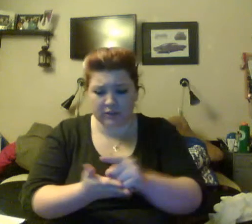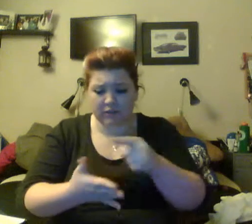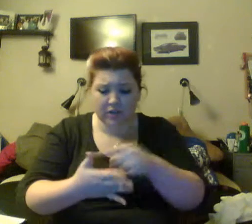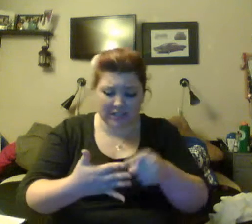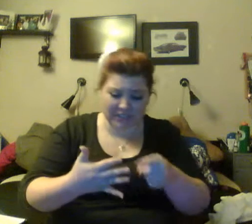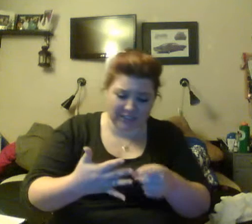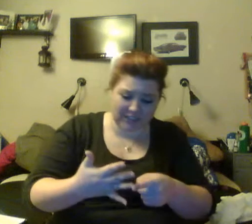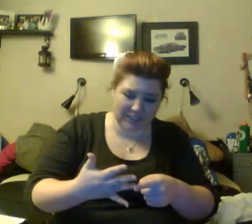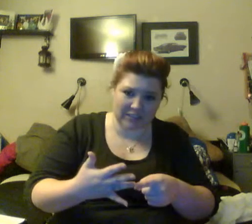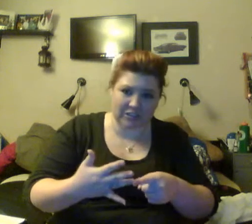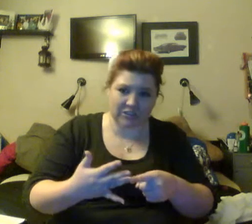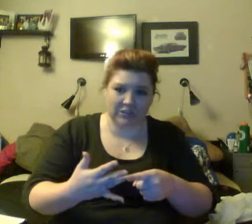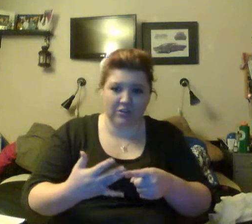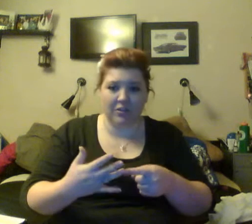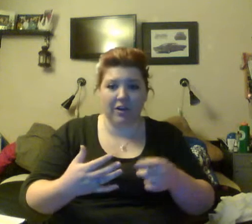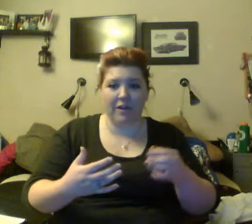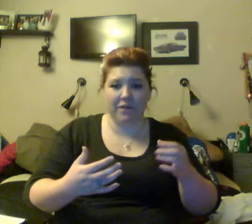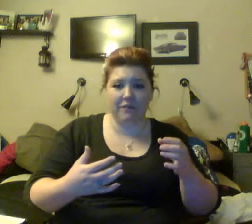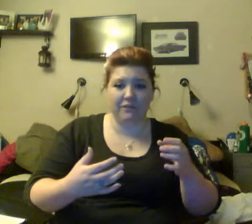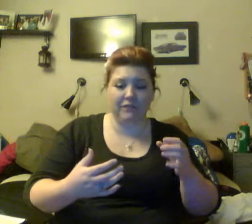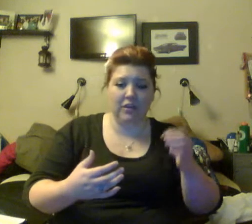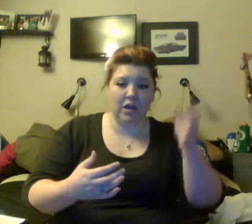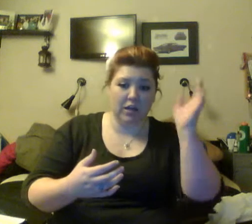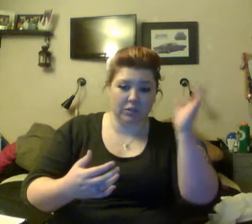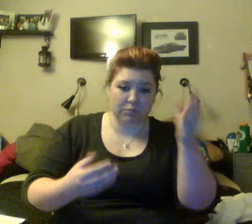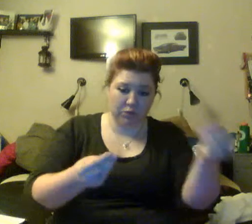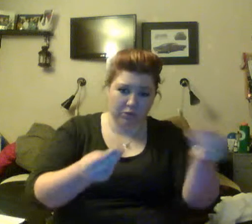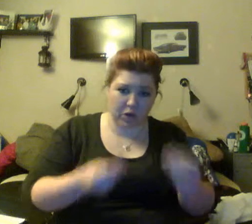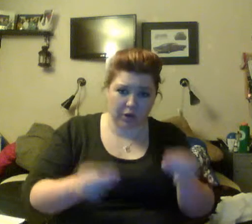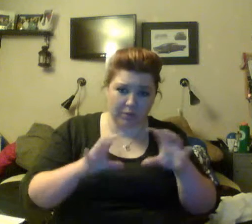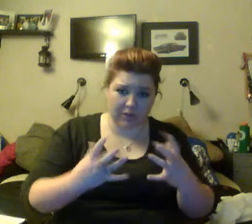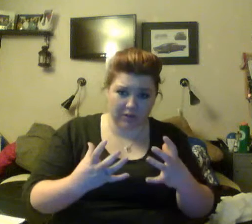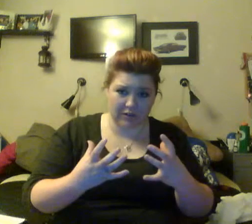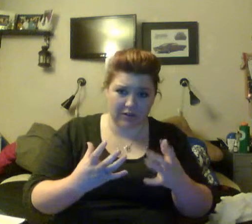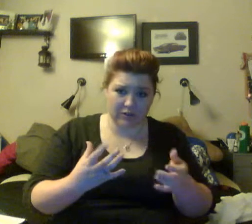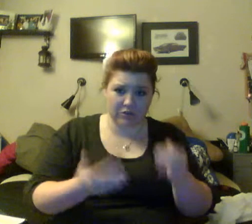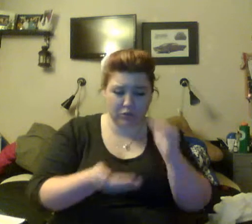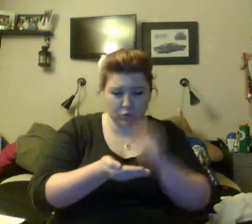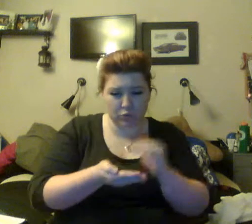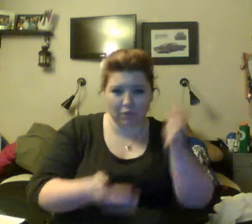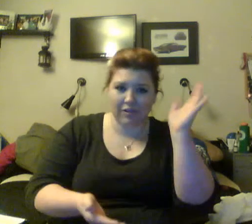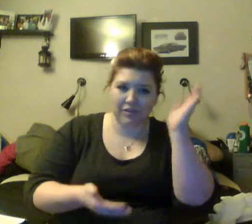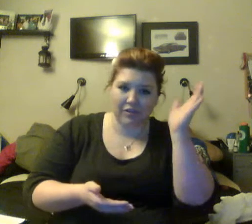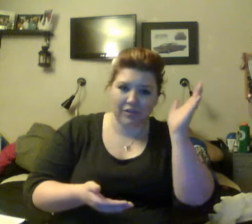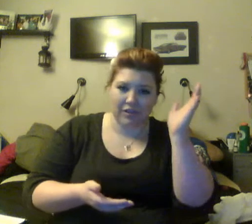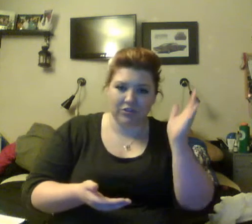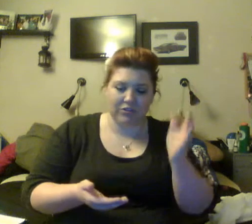guest speaker come to class from each of those areas and do a little mini lecture on some important content